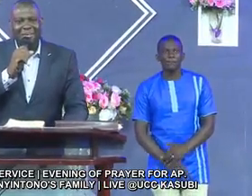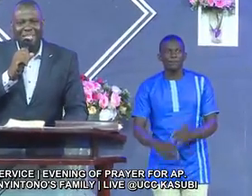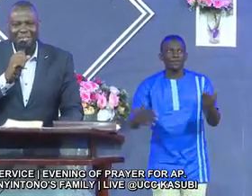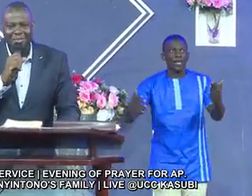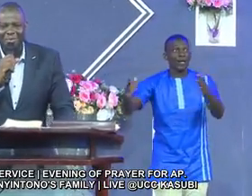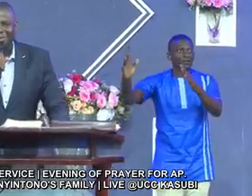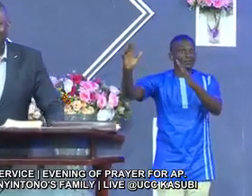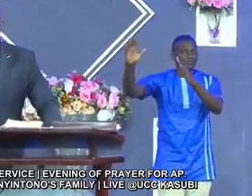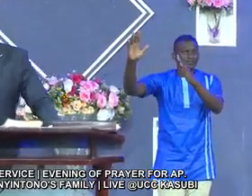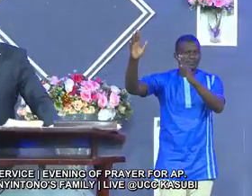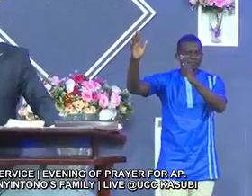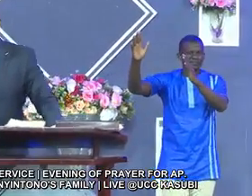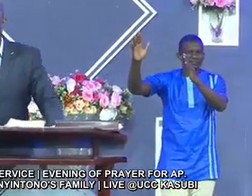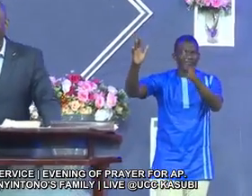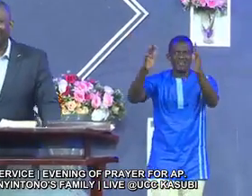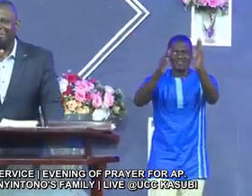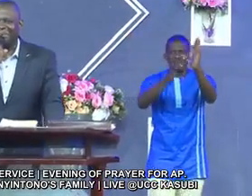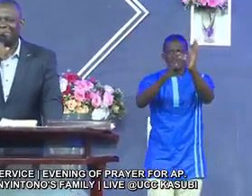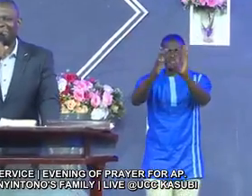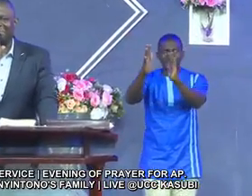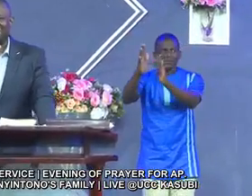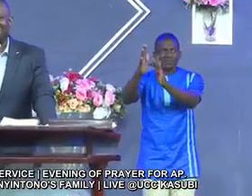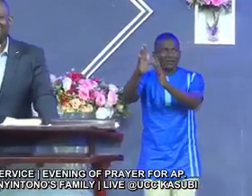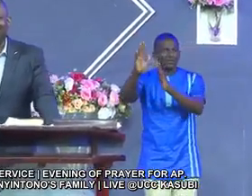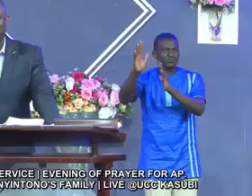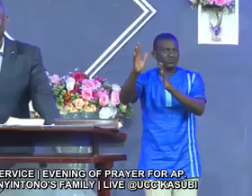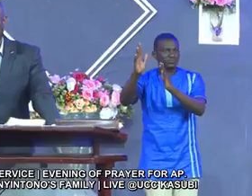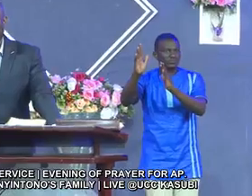atongere ko Yesu engalo singawo